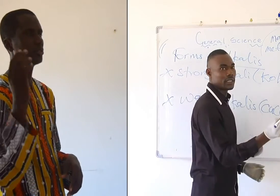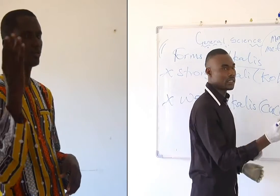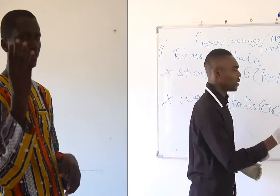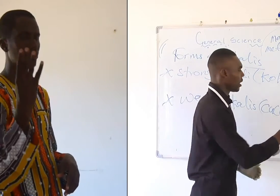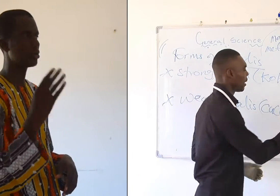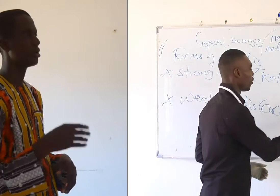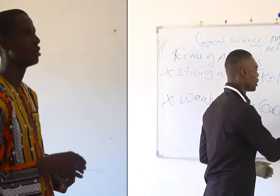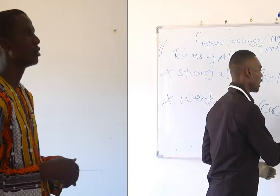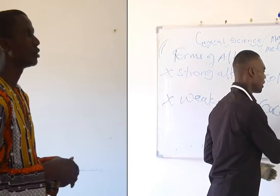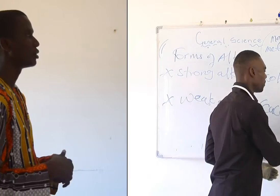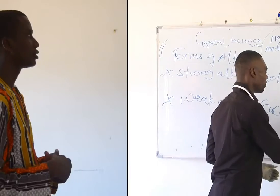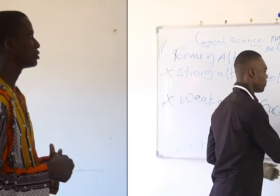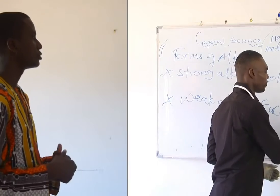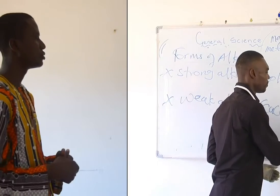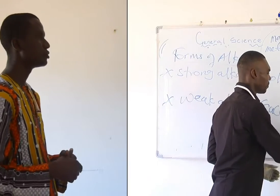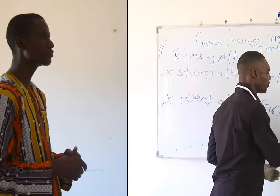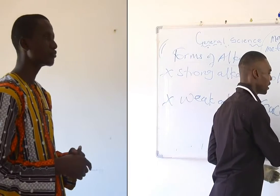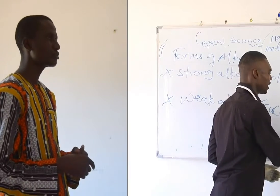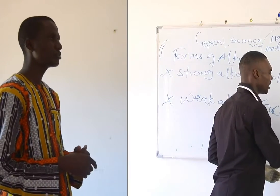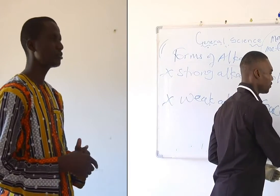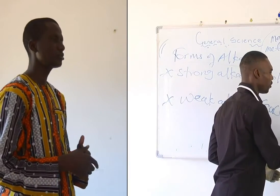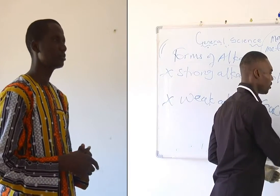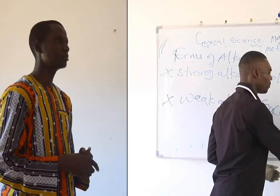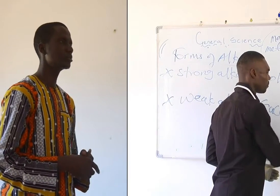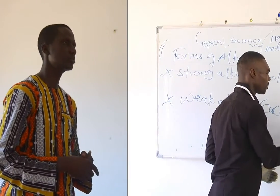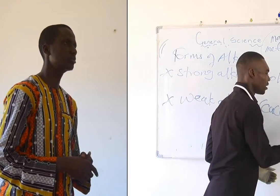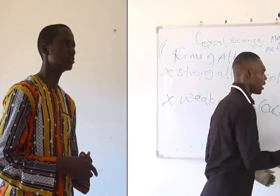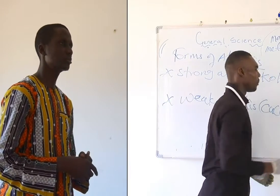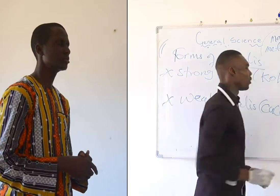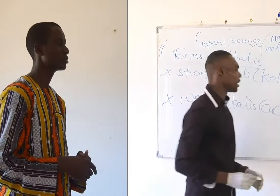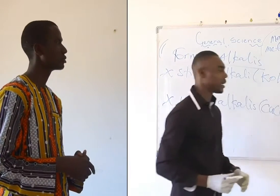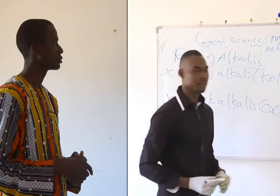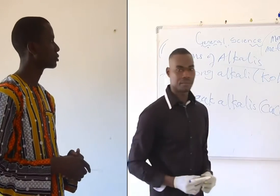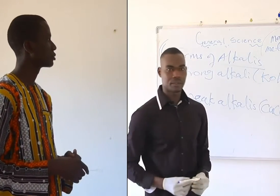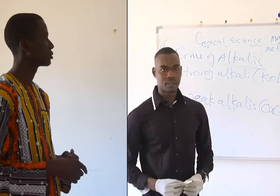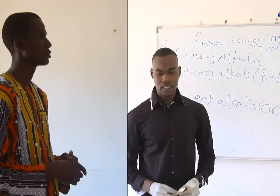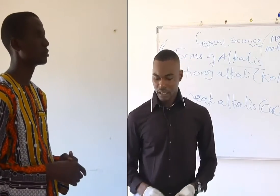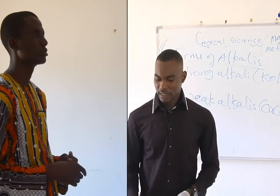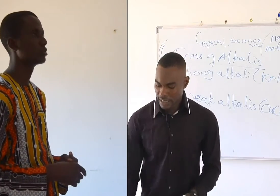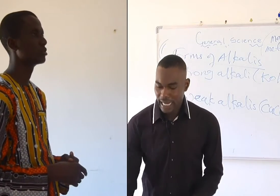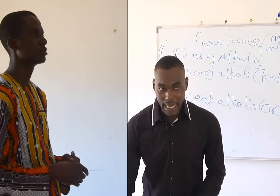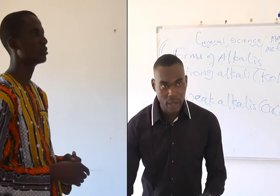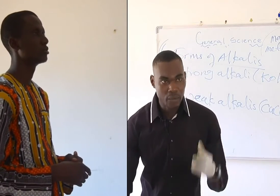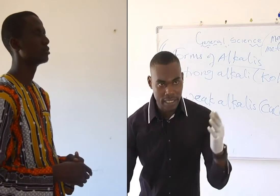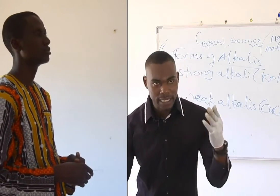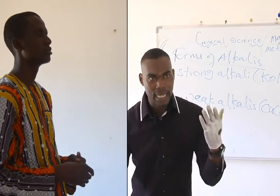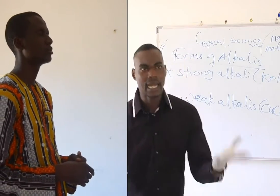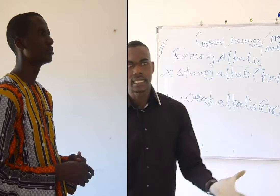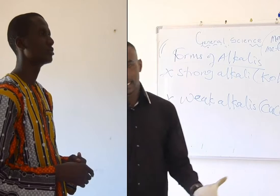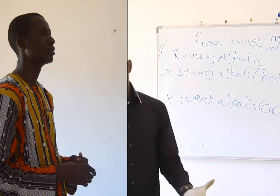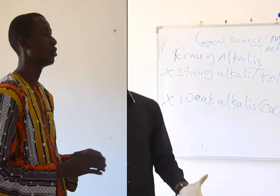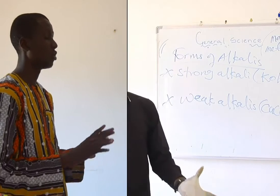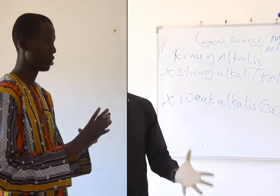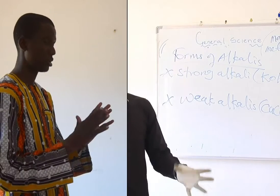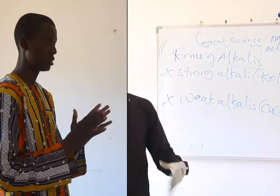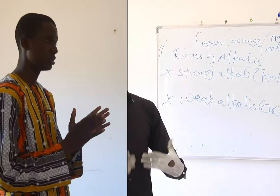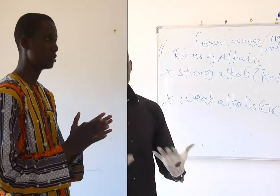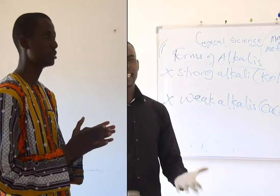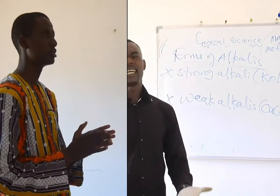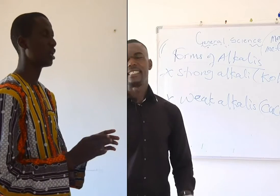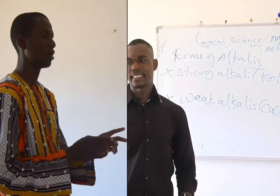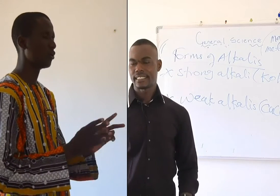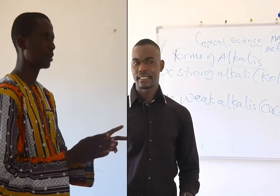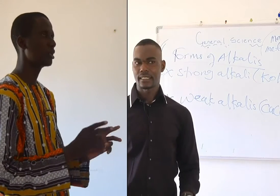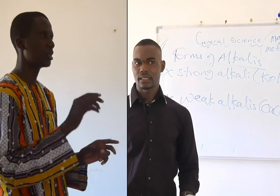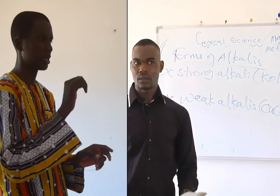and what? Ammonia, NH4, ammonia. These are weak alkalis. Why are they